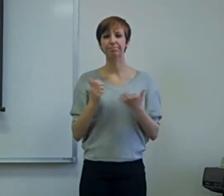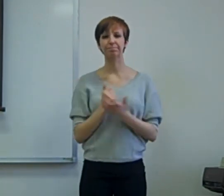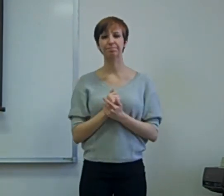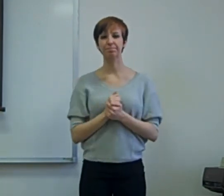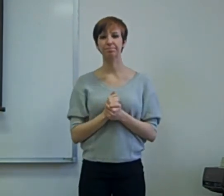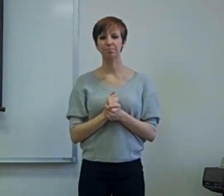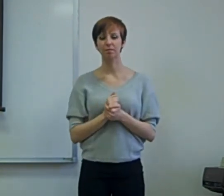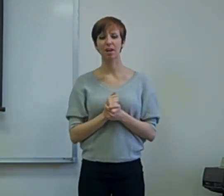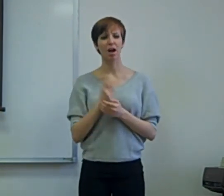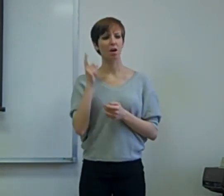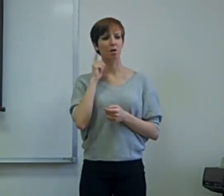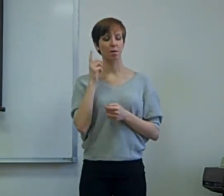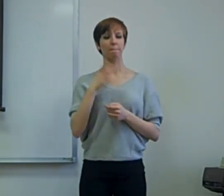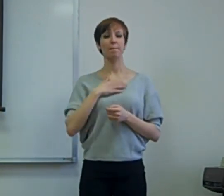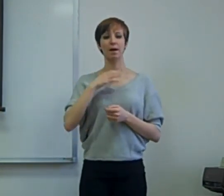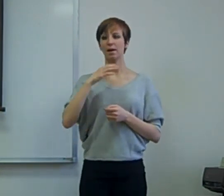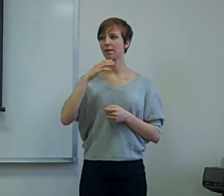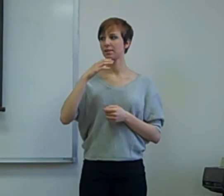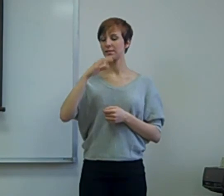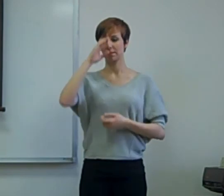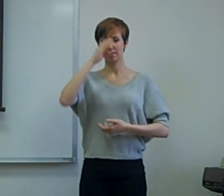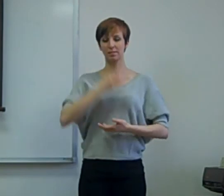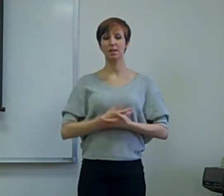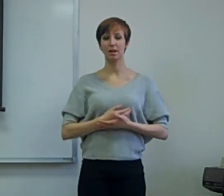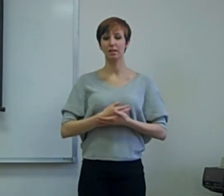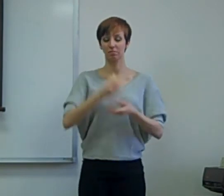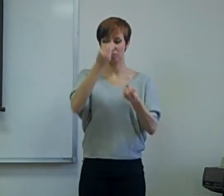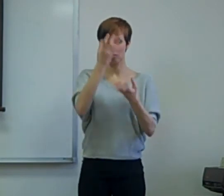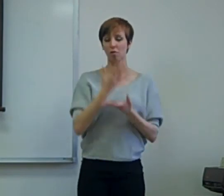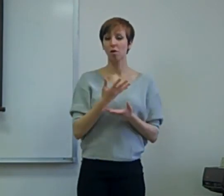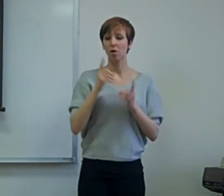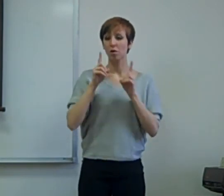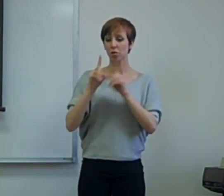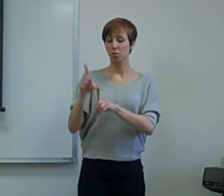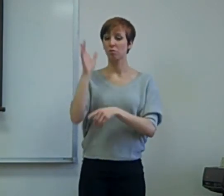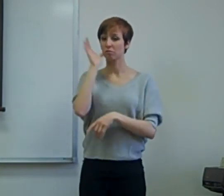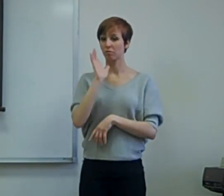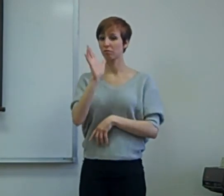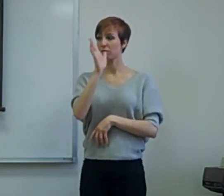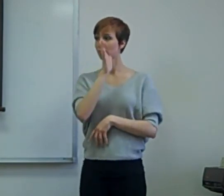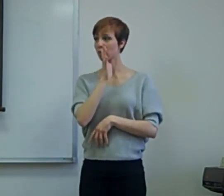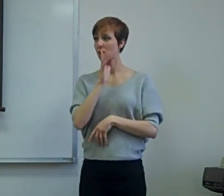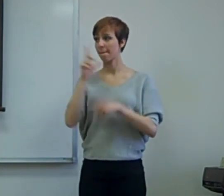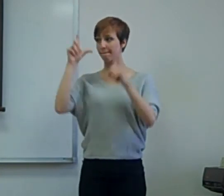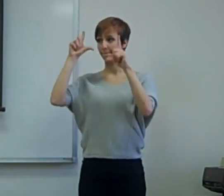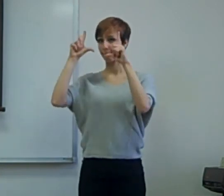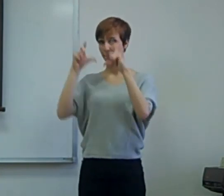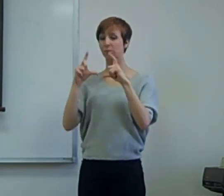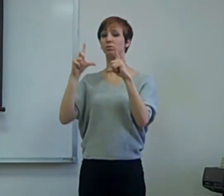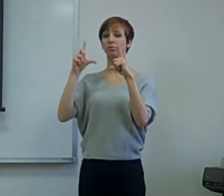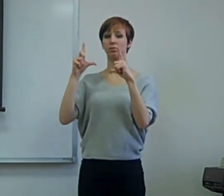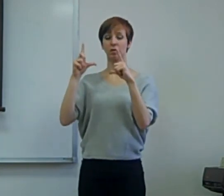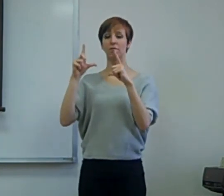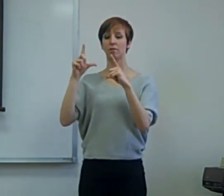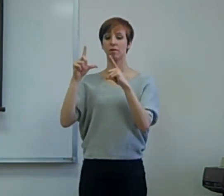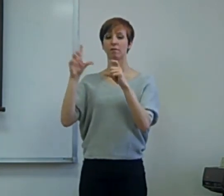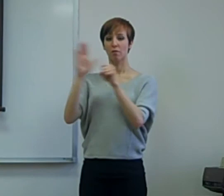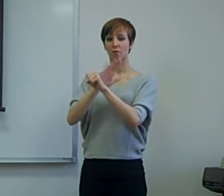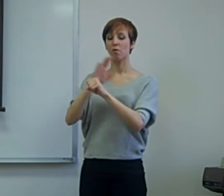I heard my son say to me, go to the farm and take a picture of the full moon. And this was in October, and